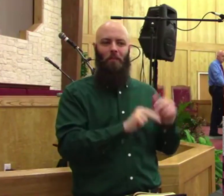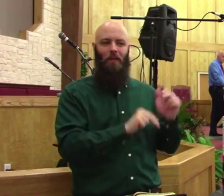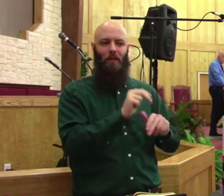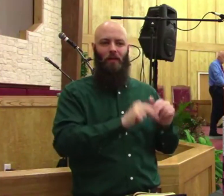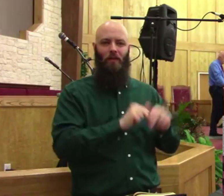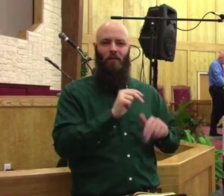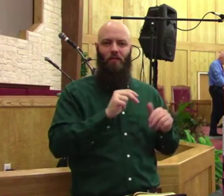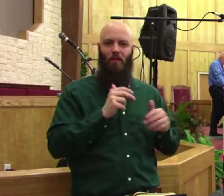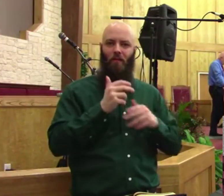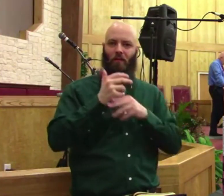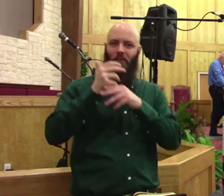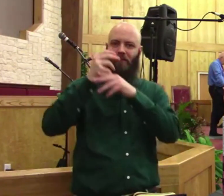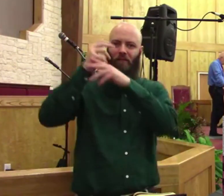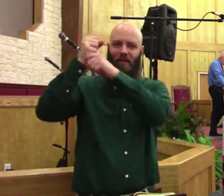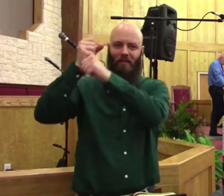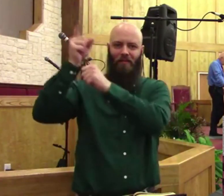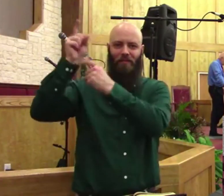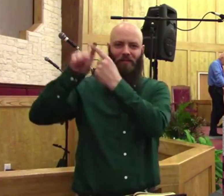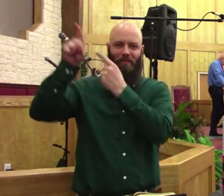God,